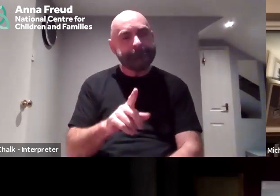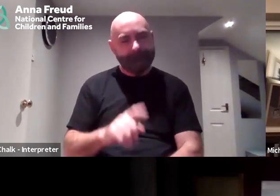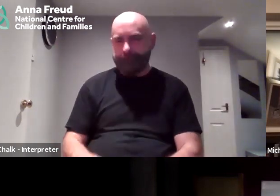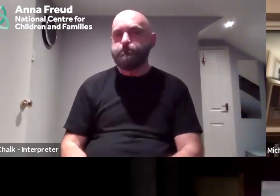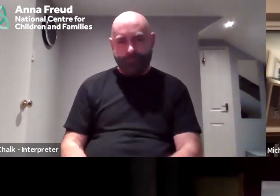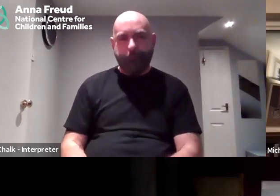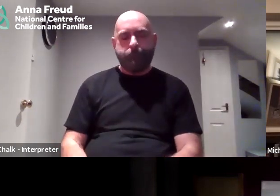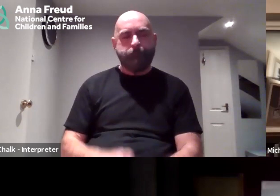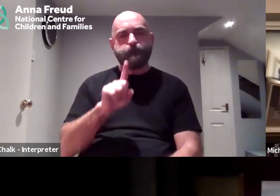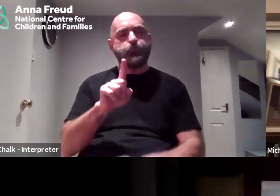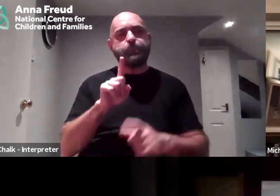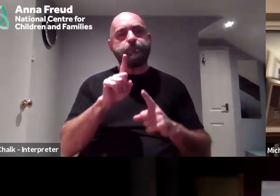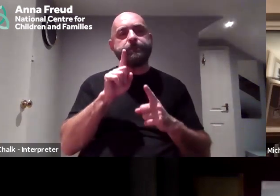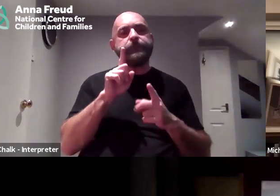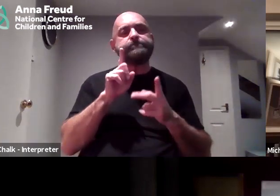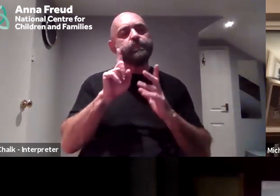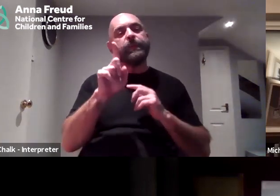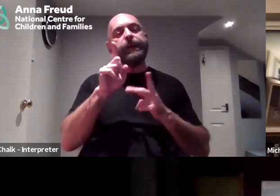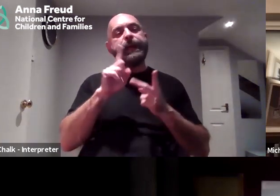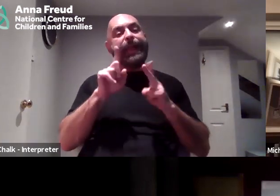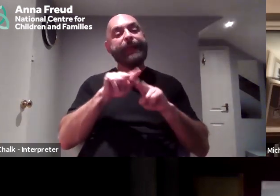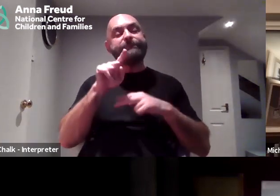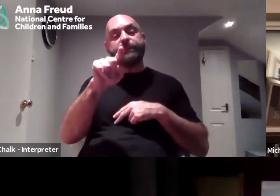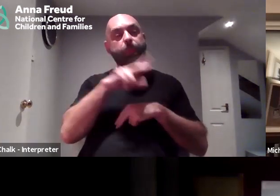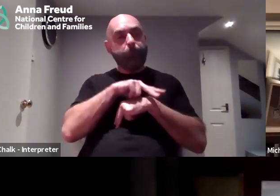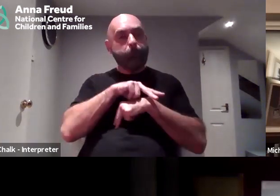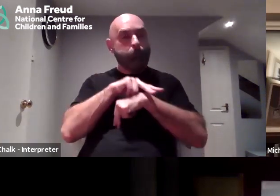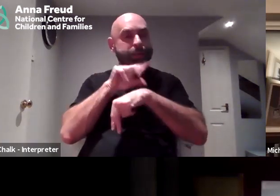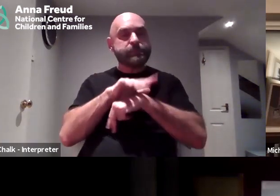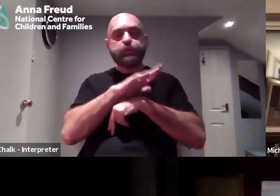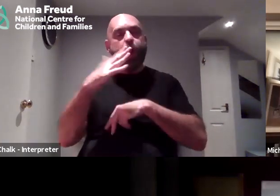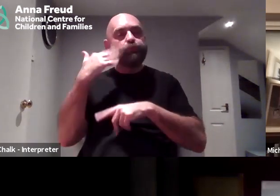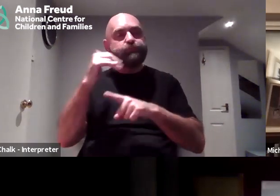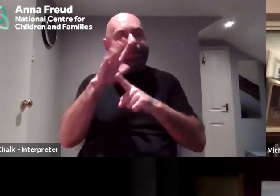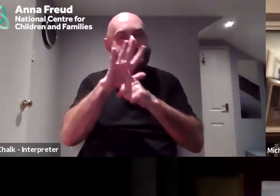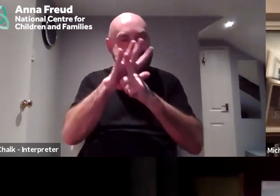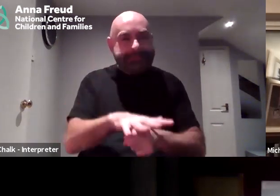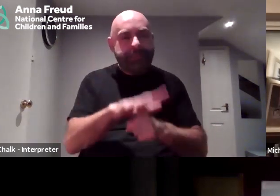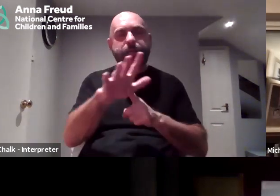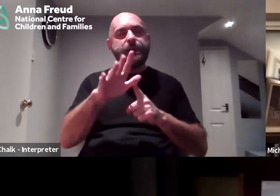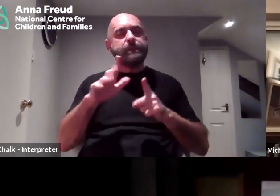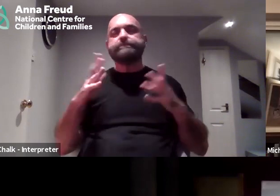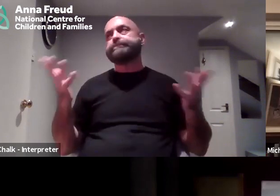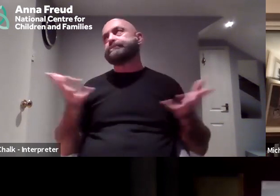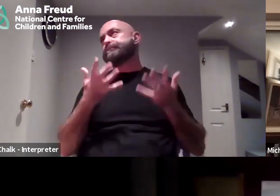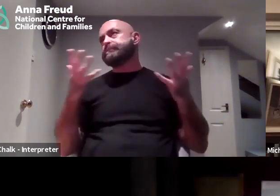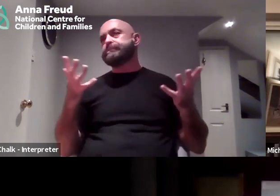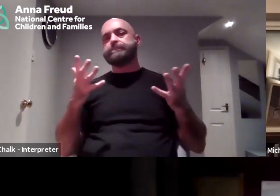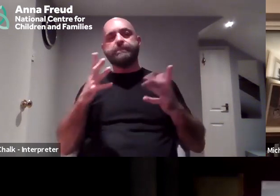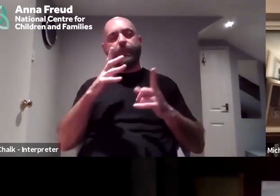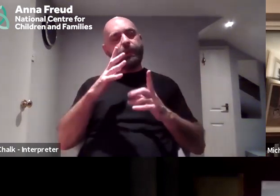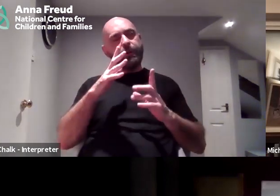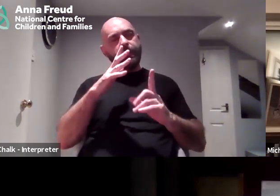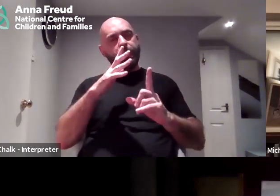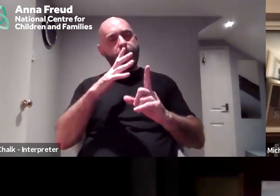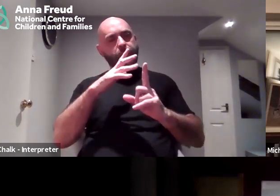And even if the police were not consciously and overtly racist, even if they were somehow profiling on the